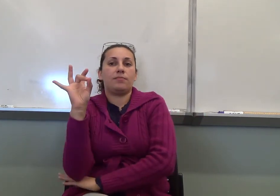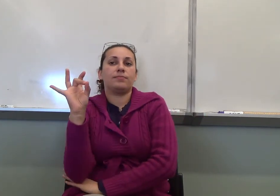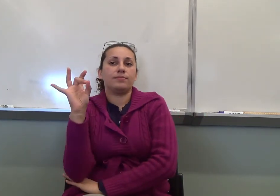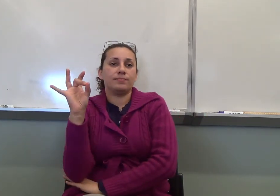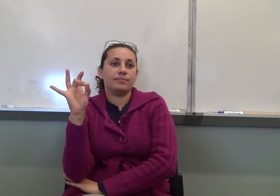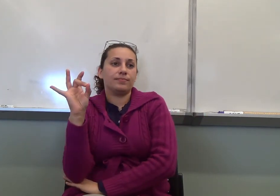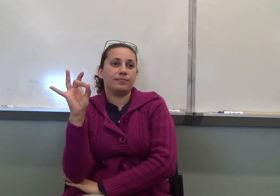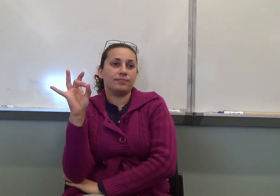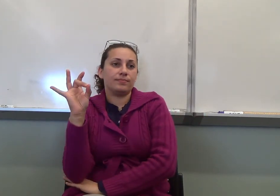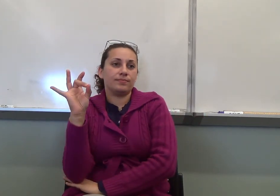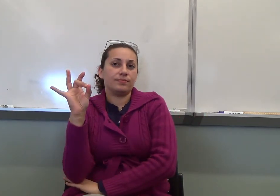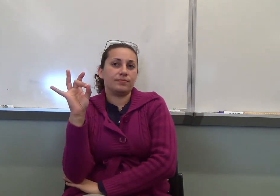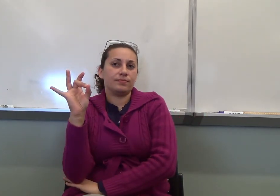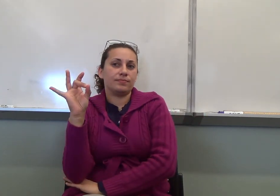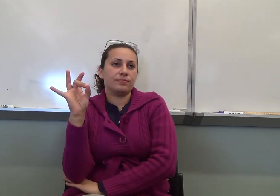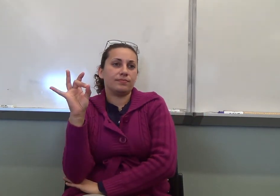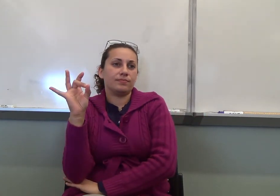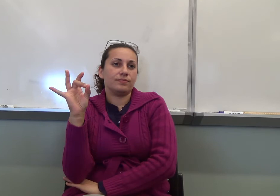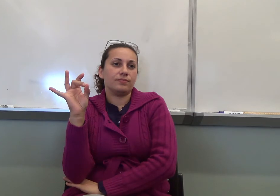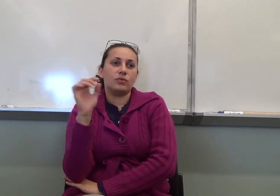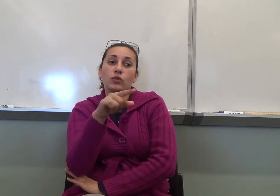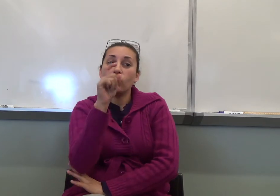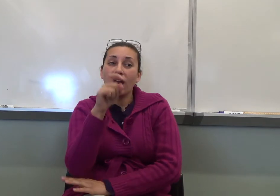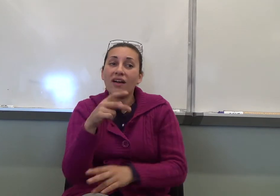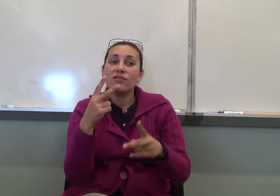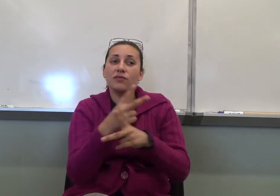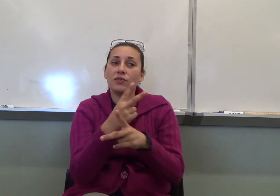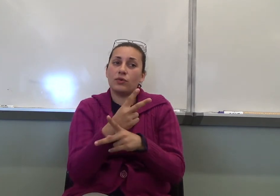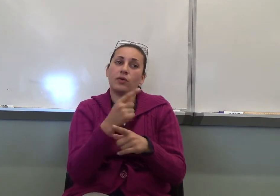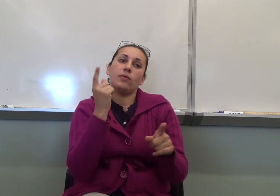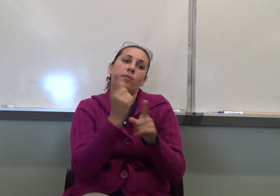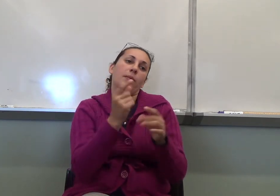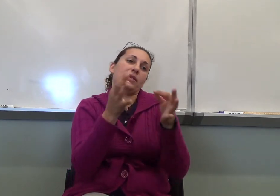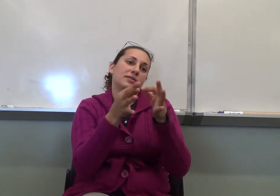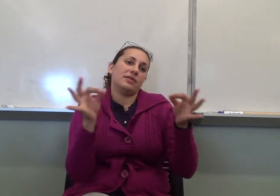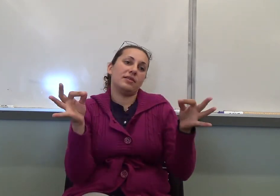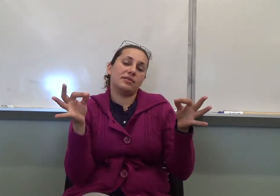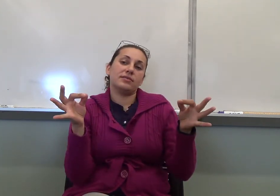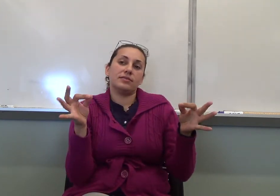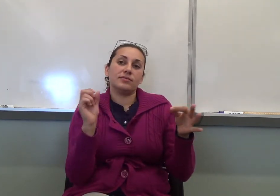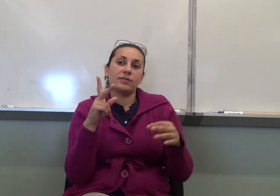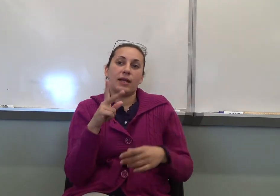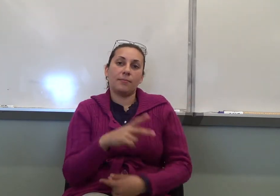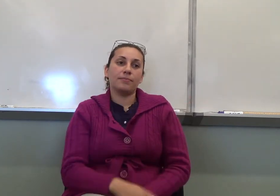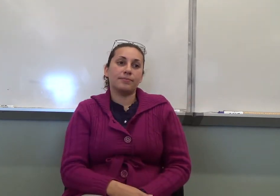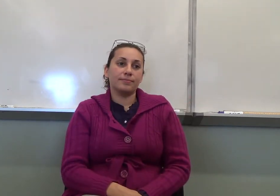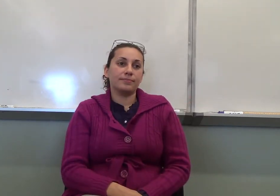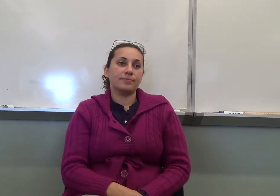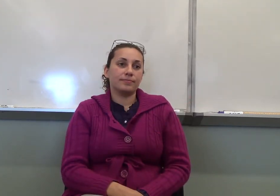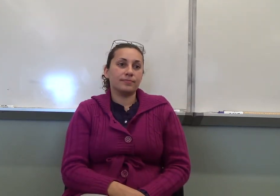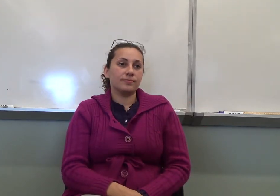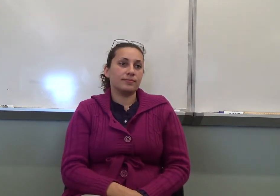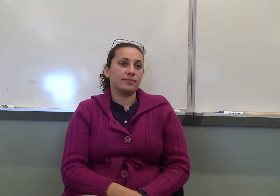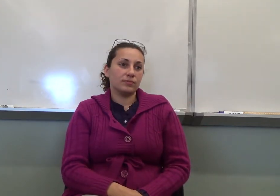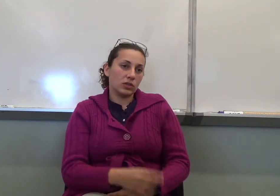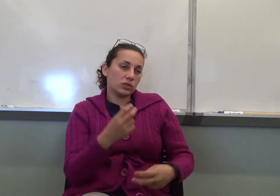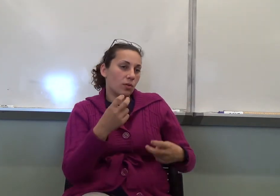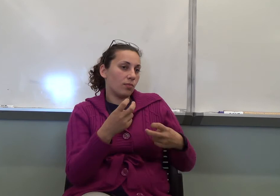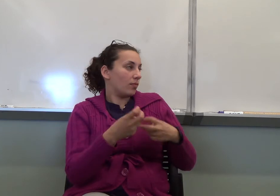All right, we've got to be able to get that sentence right in math. Okay, it's one of the problem ones. These two right